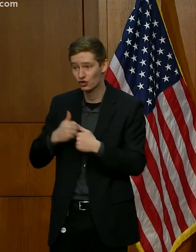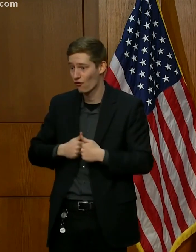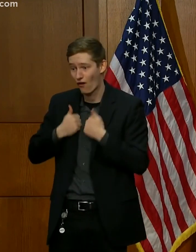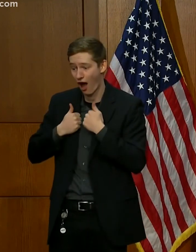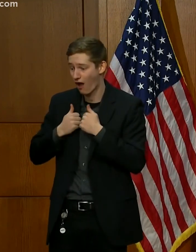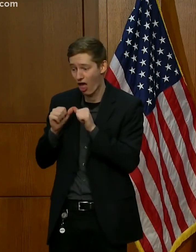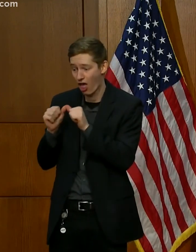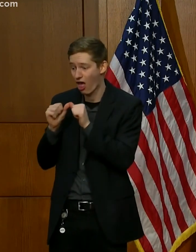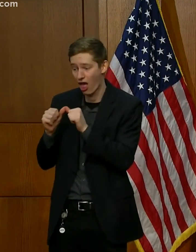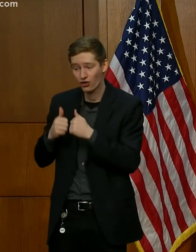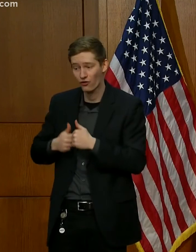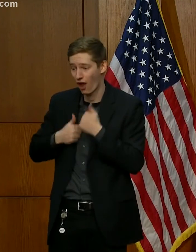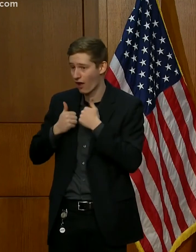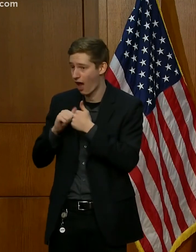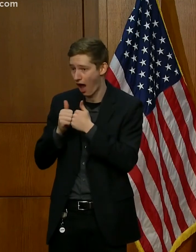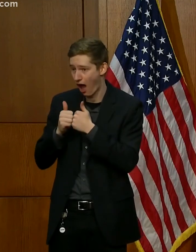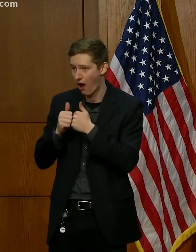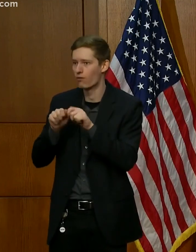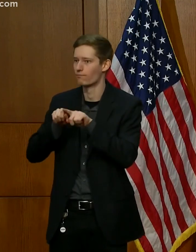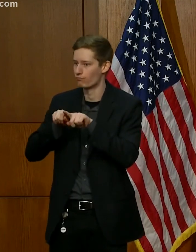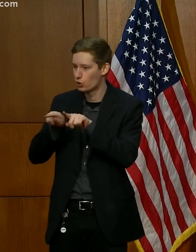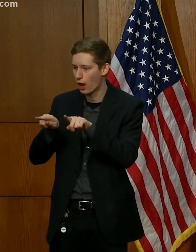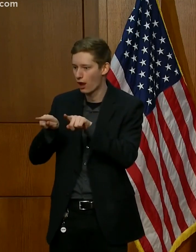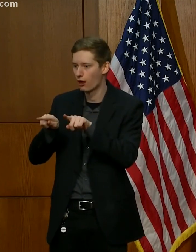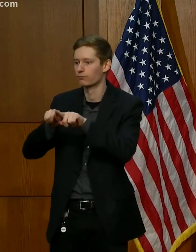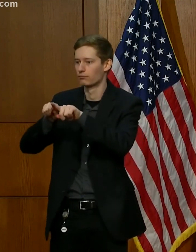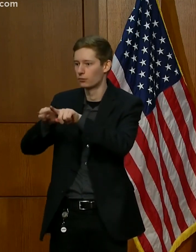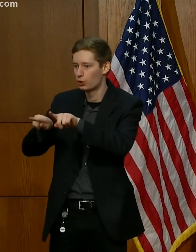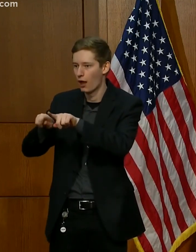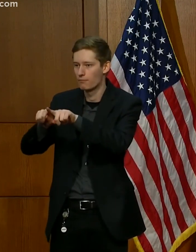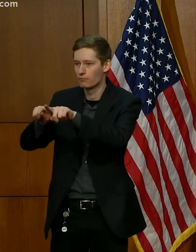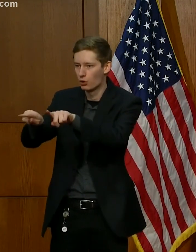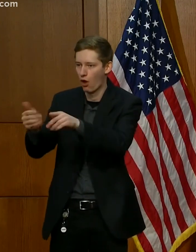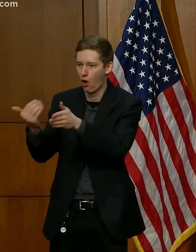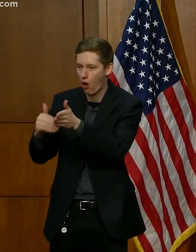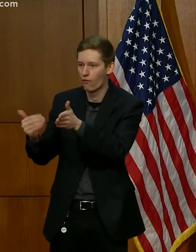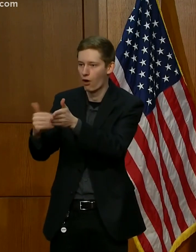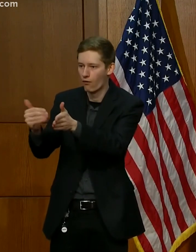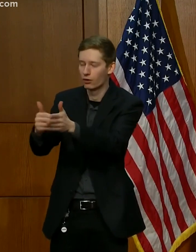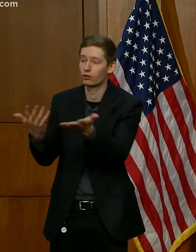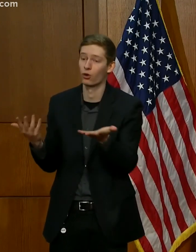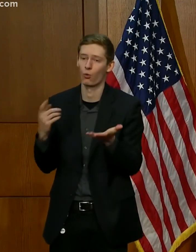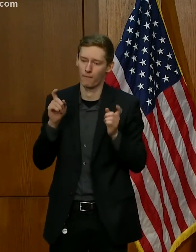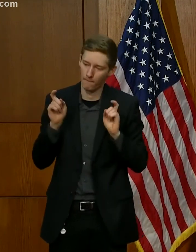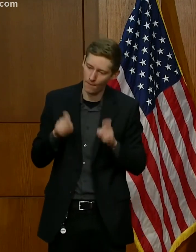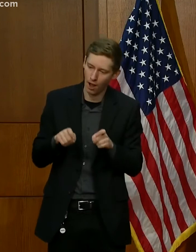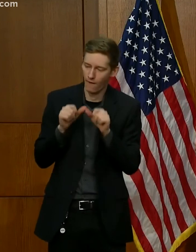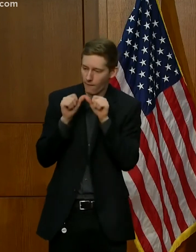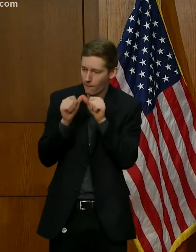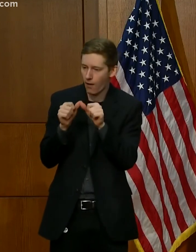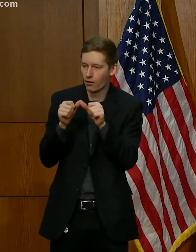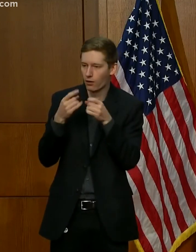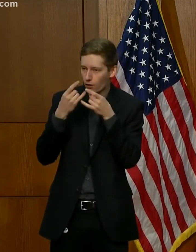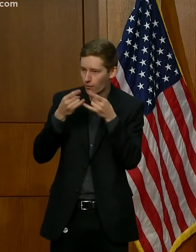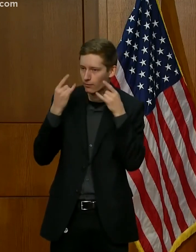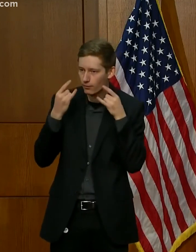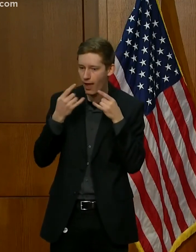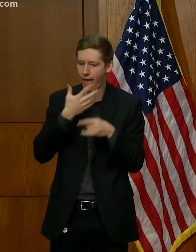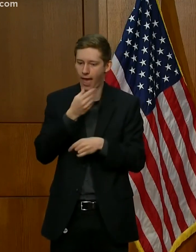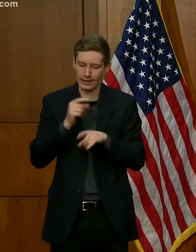sooner we can do the right thing and follow the guidelines, wear a mask, do all the things that we talk about, and get people